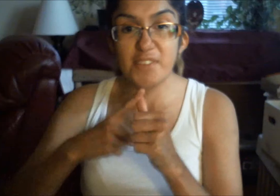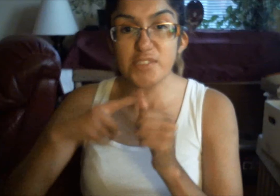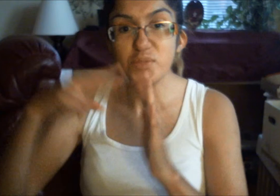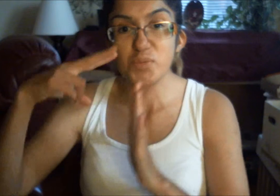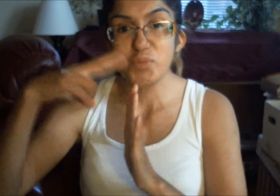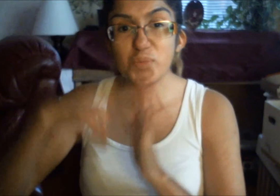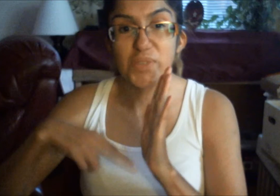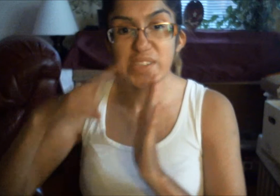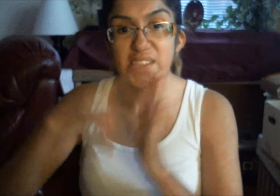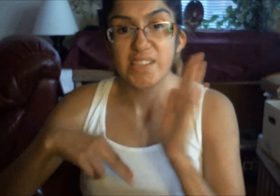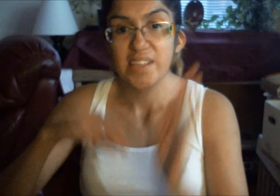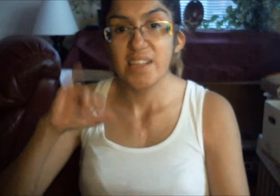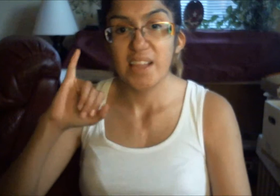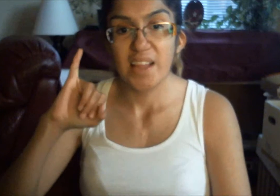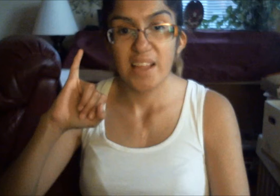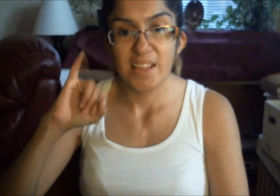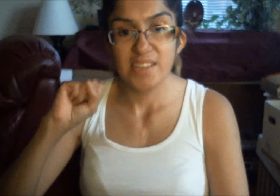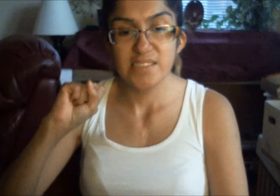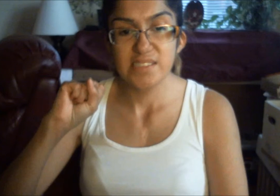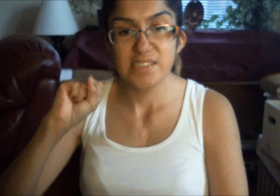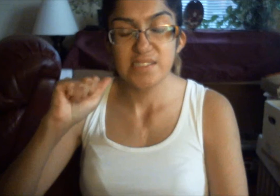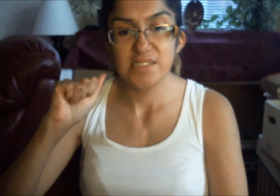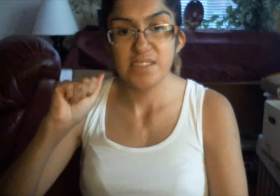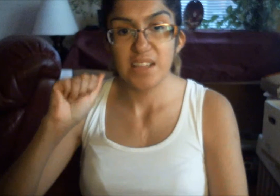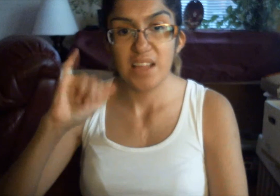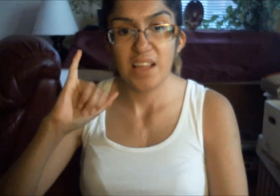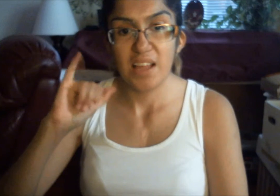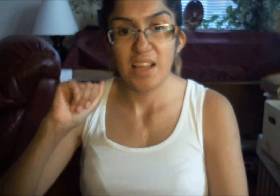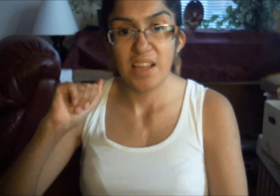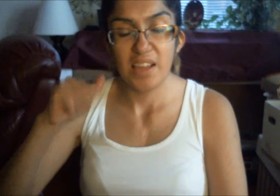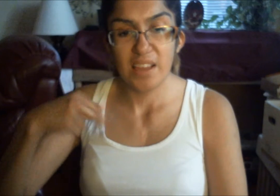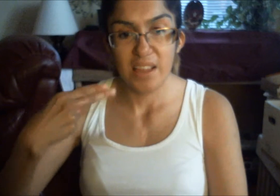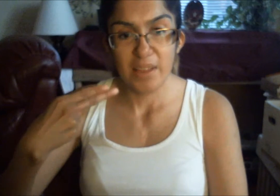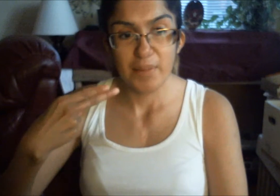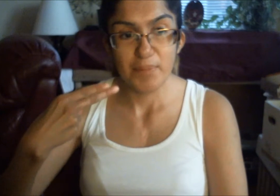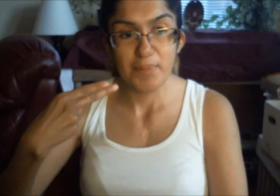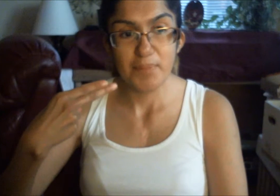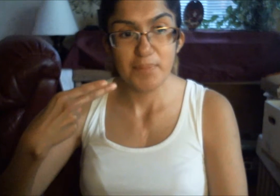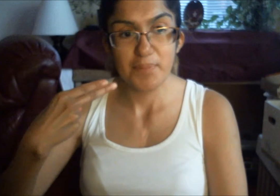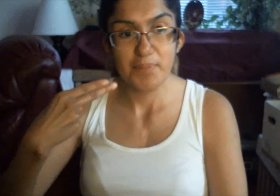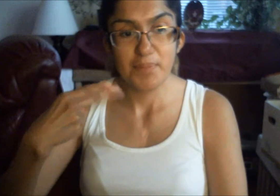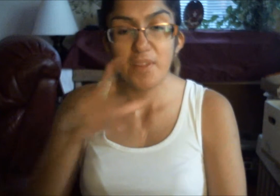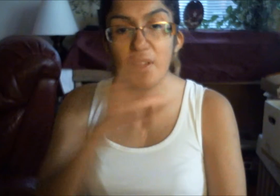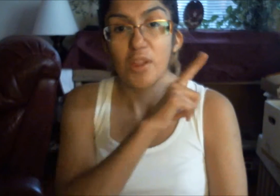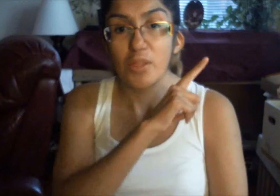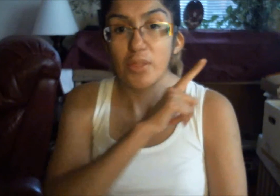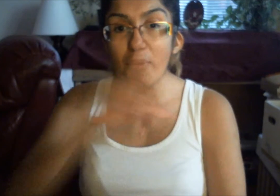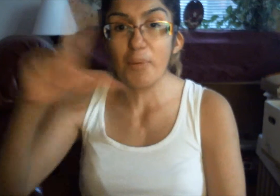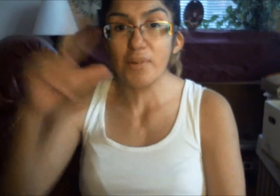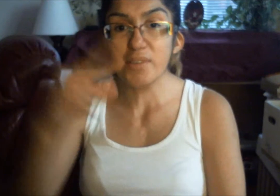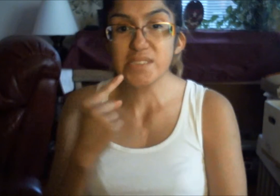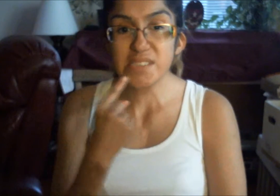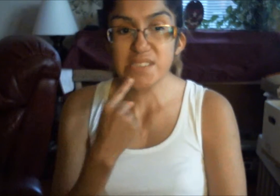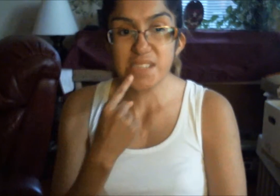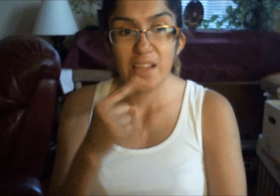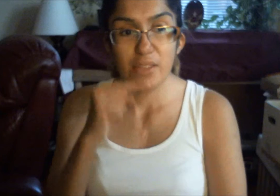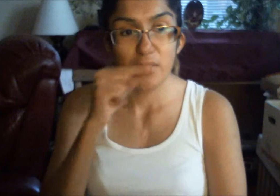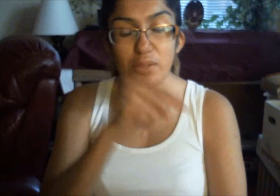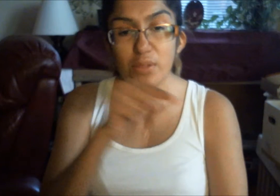for a battery car. Okay. Yeah. Tell me why I'm going to buy the air. There's one big difference. Tell me. Other than the price. Tell me. I'll tell you. The difference